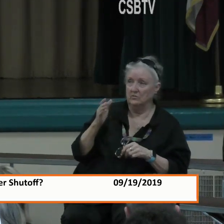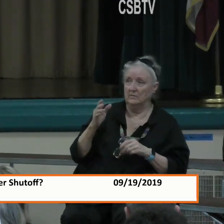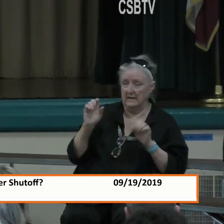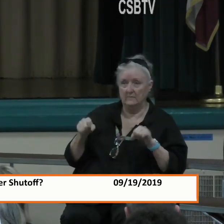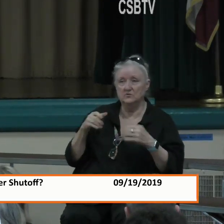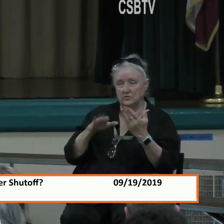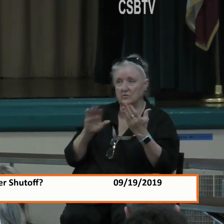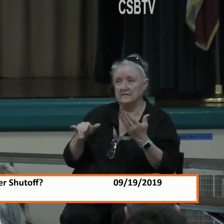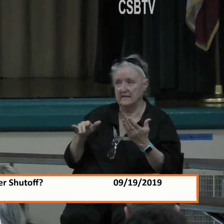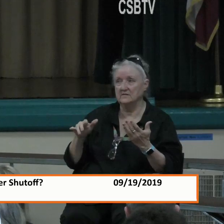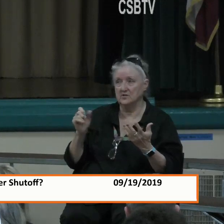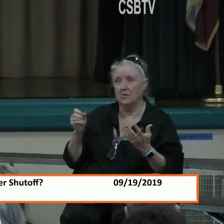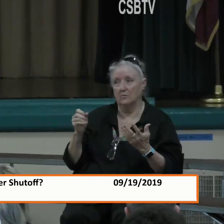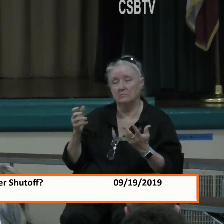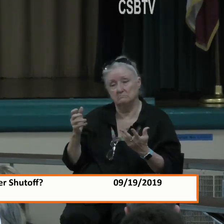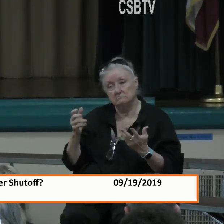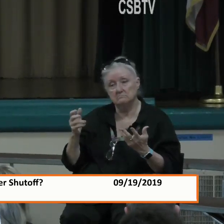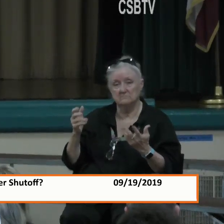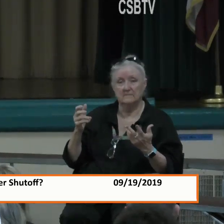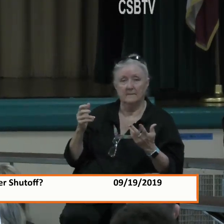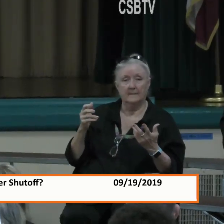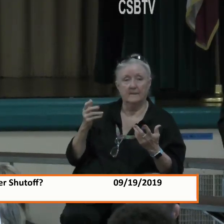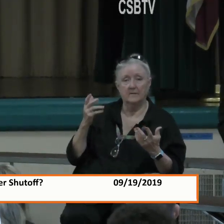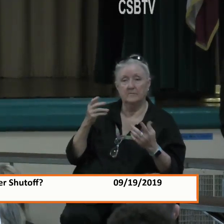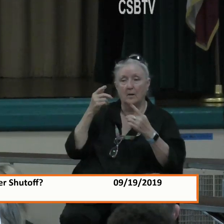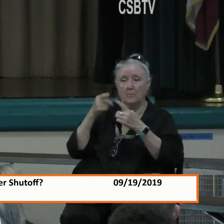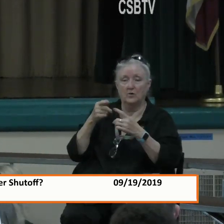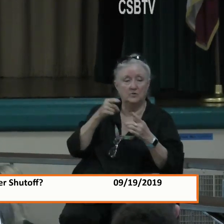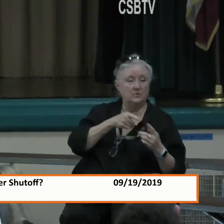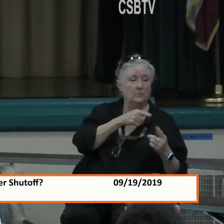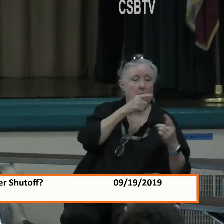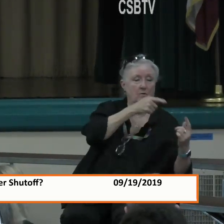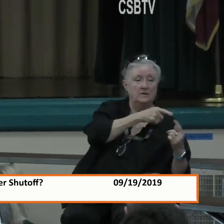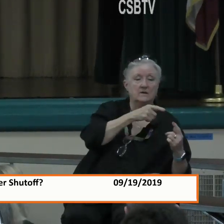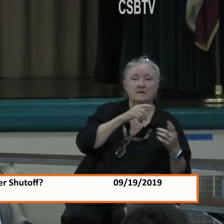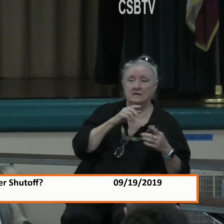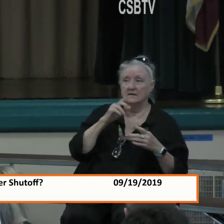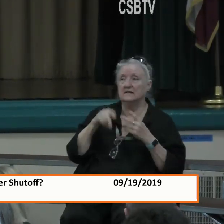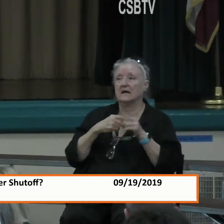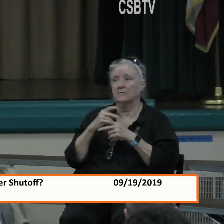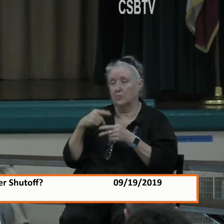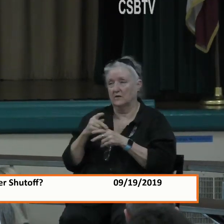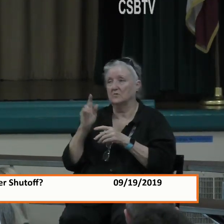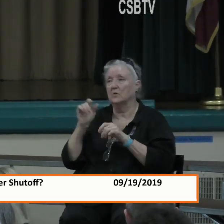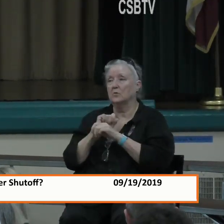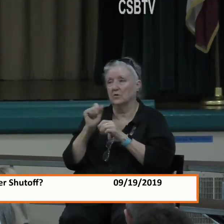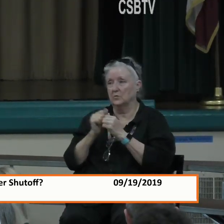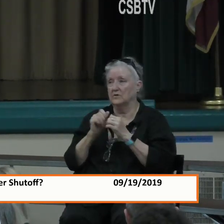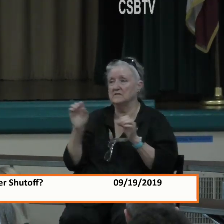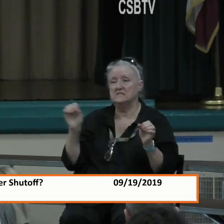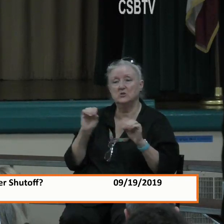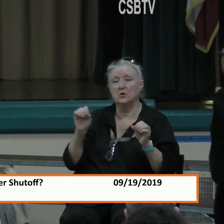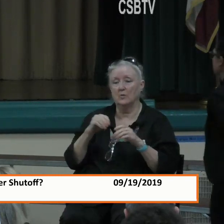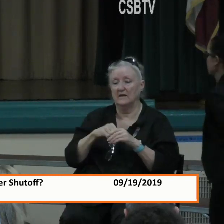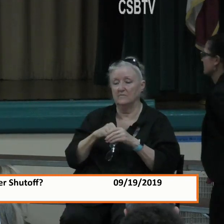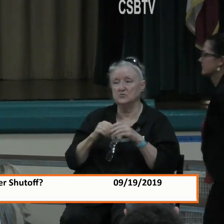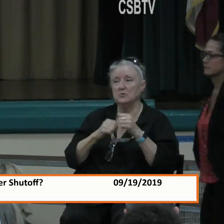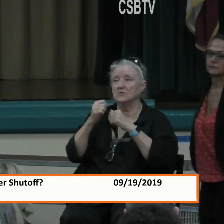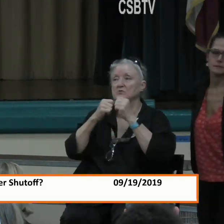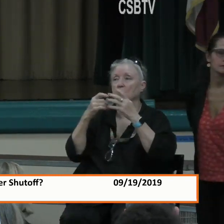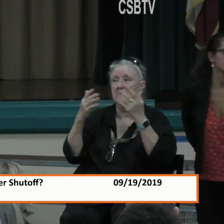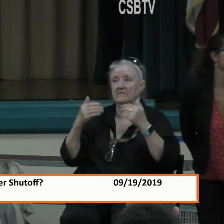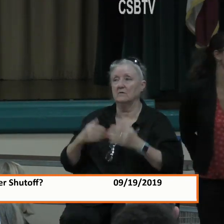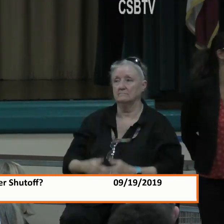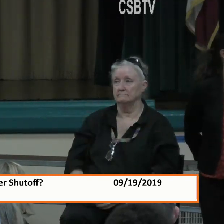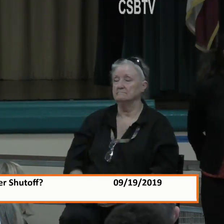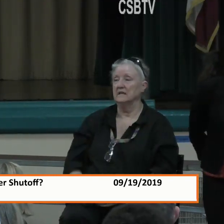able to address that. So in regards to maybe a point-to-point type of a product that will work with zero infrastructure whatsoever. So that